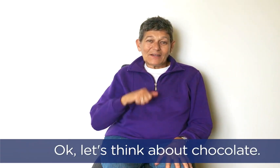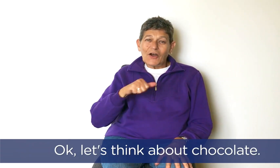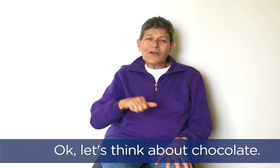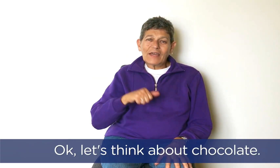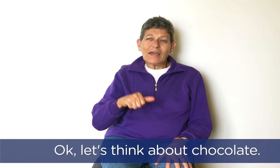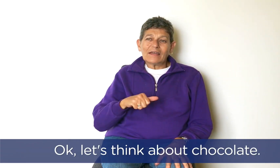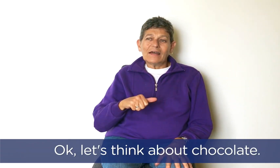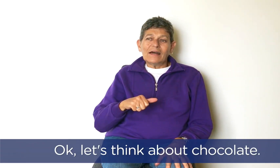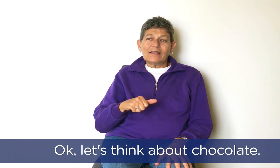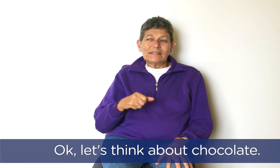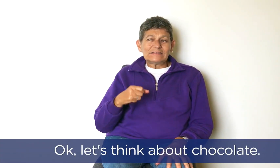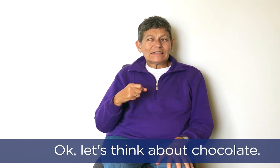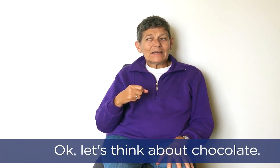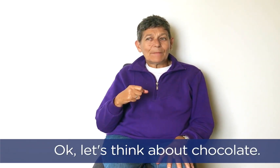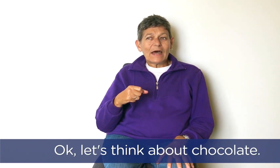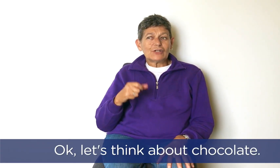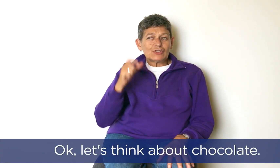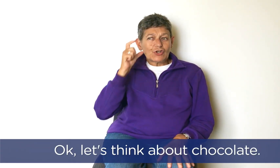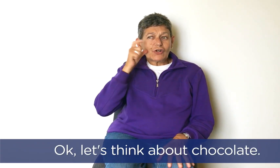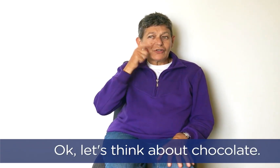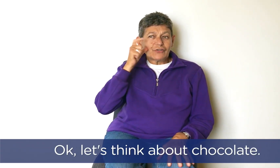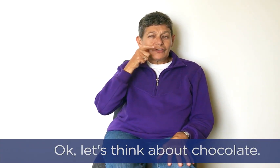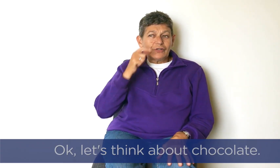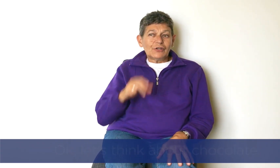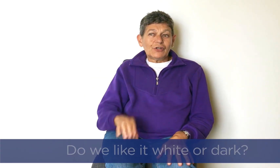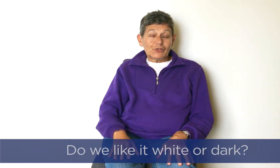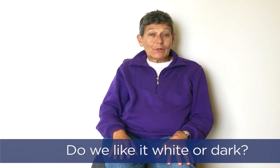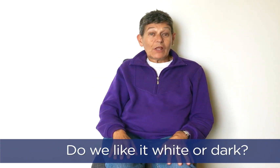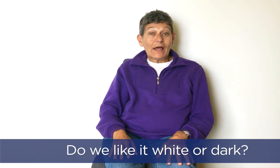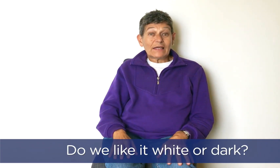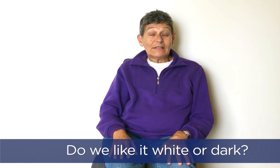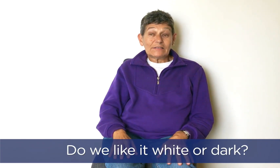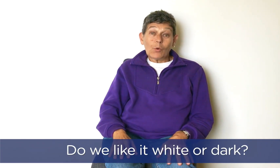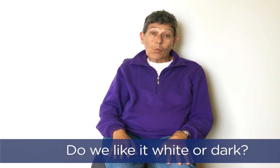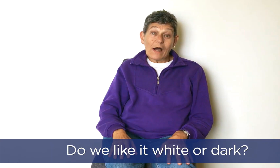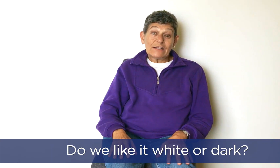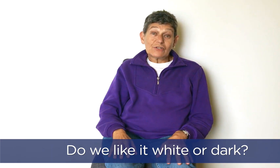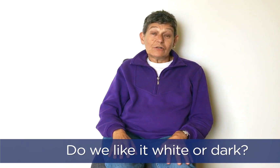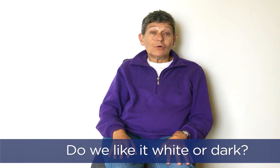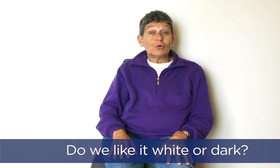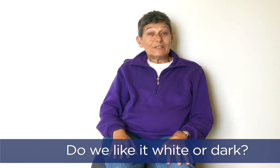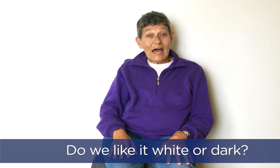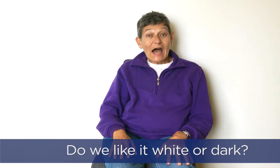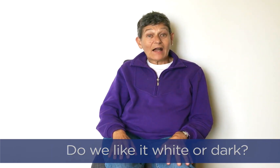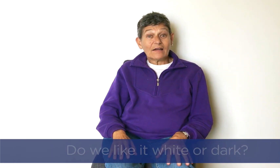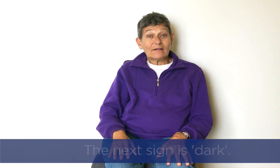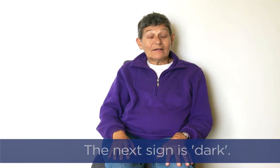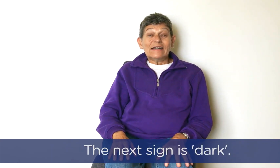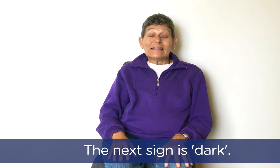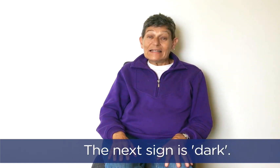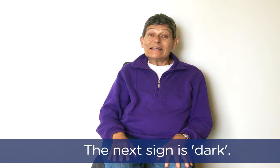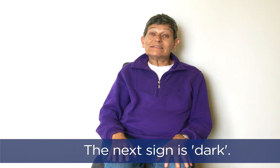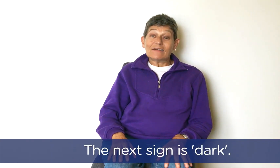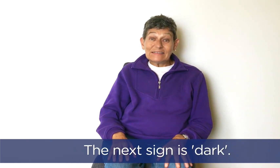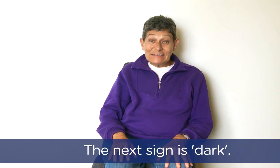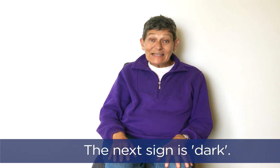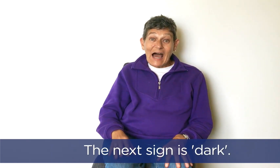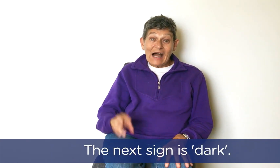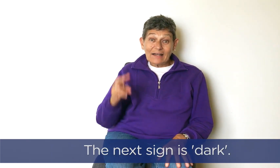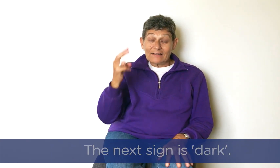Okay, let's think about chocolate. Do we like it white or dark? The next sign is dark.